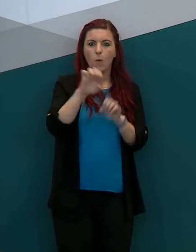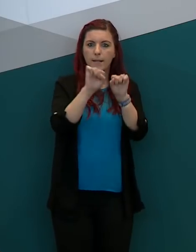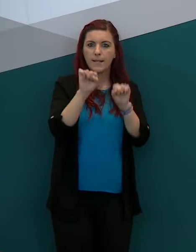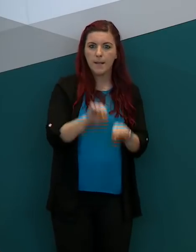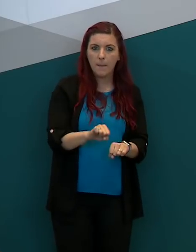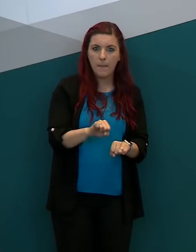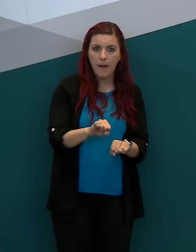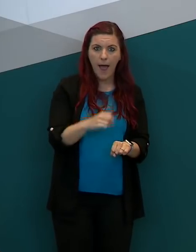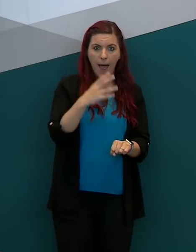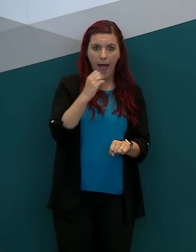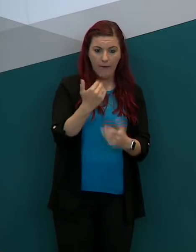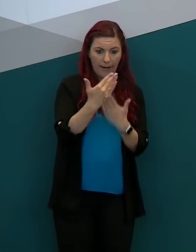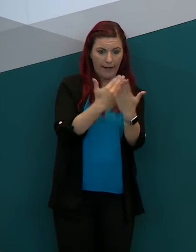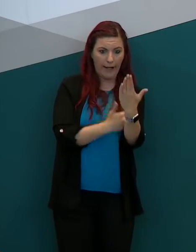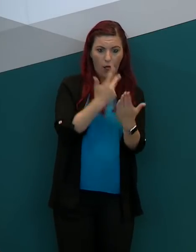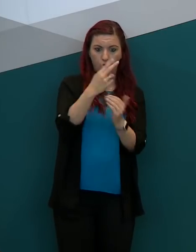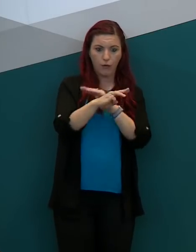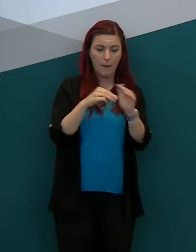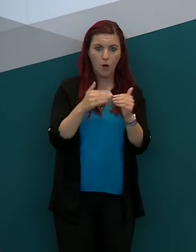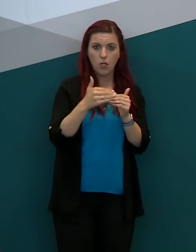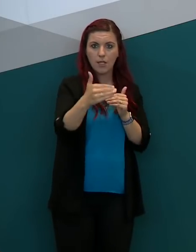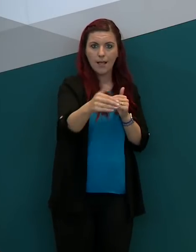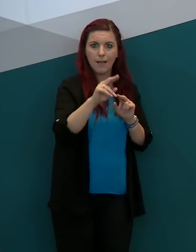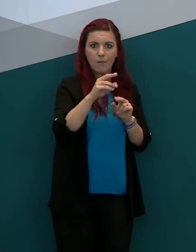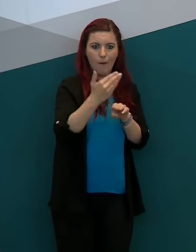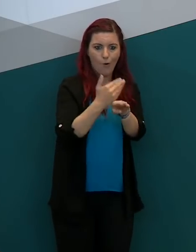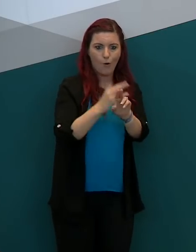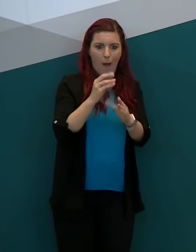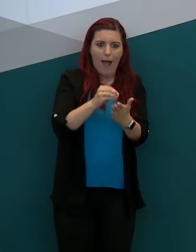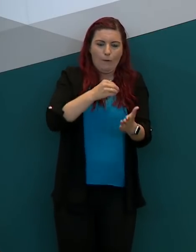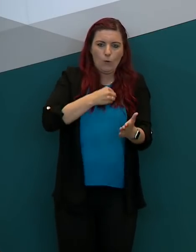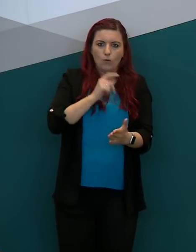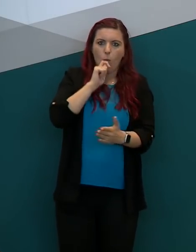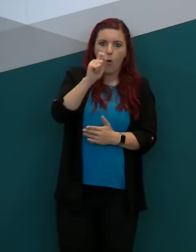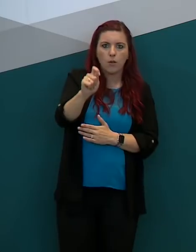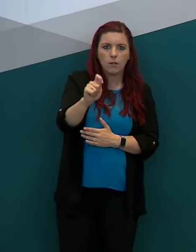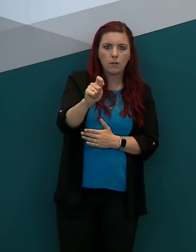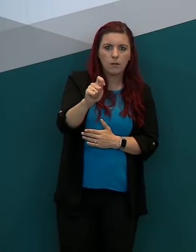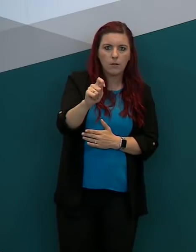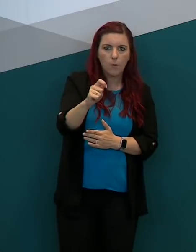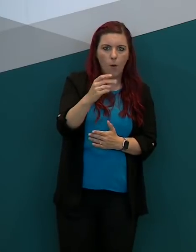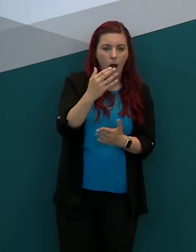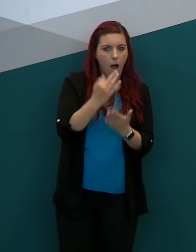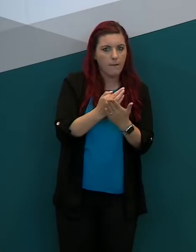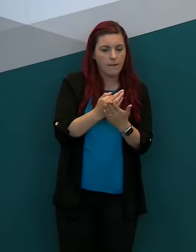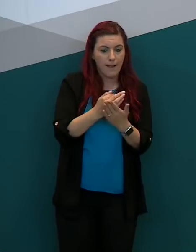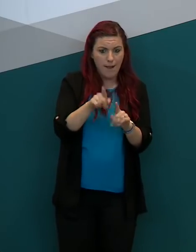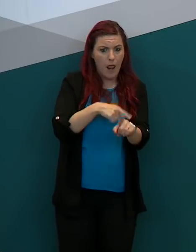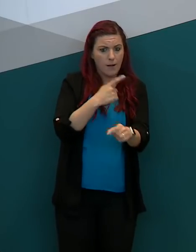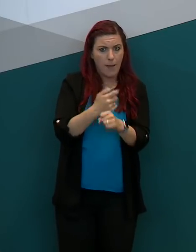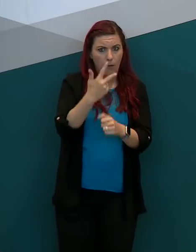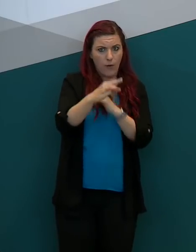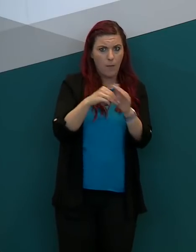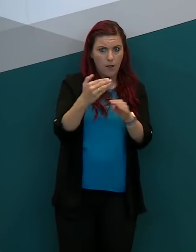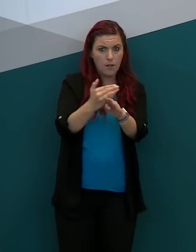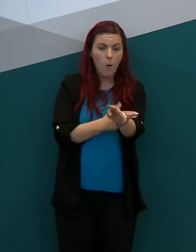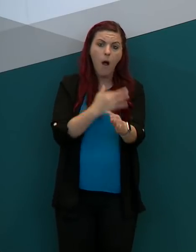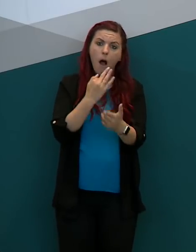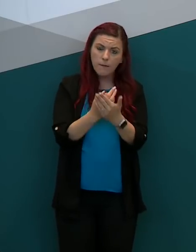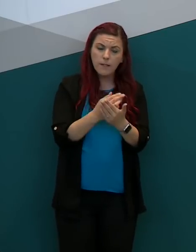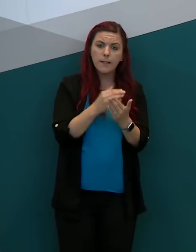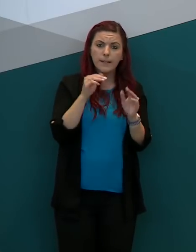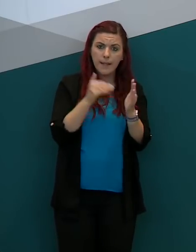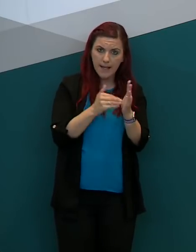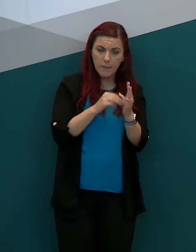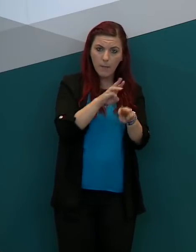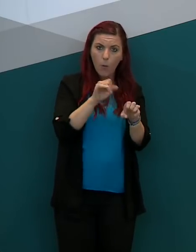3-month statutory period that's provided for that notification. It is lengthy, and while many people will register deaths quite early in that